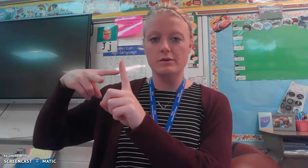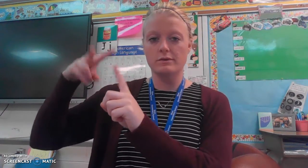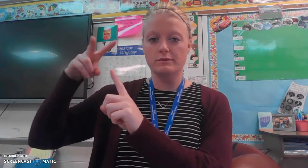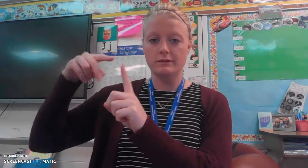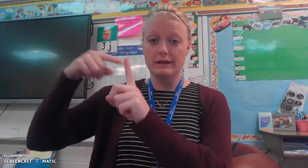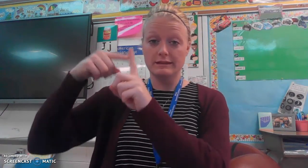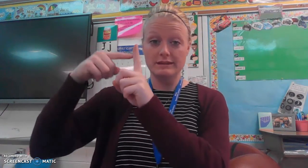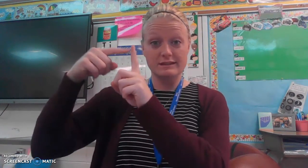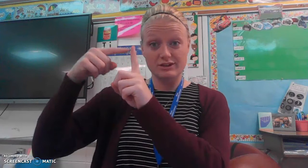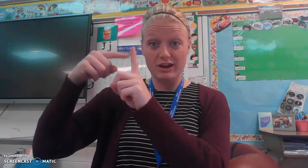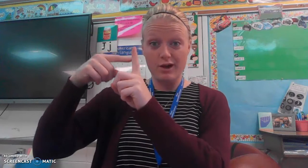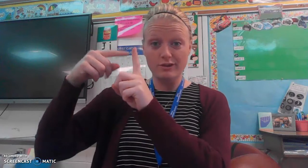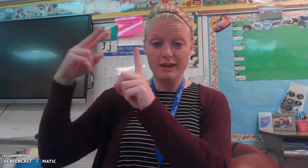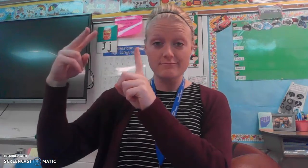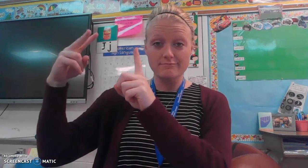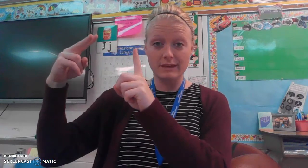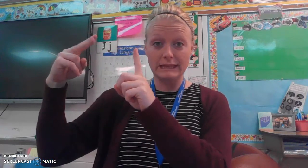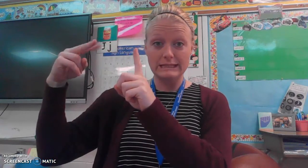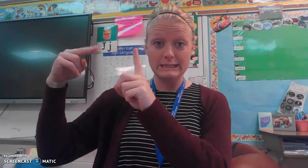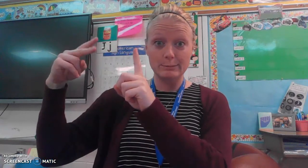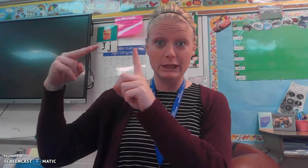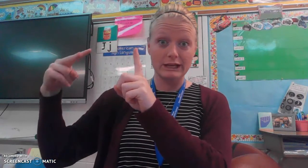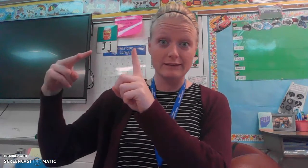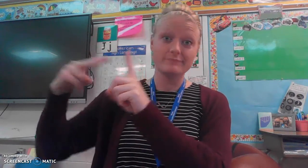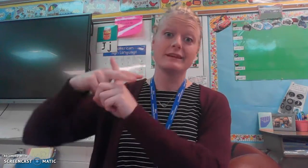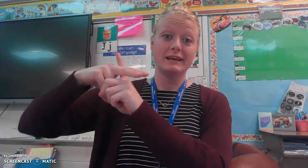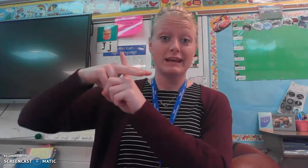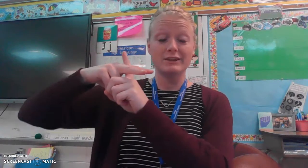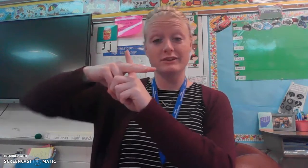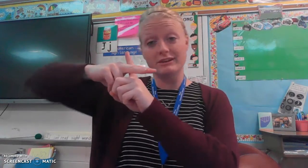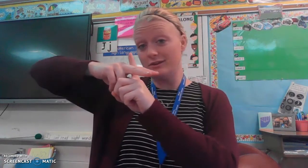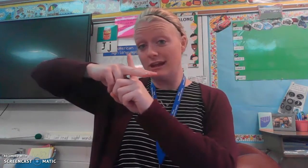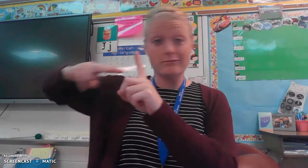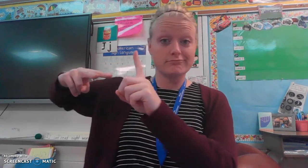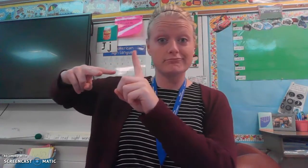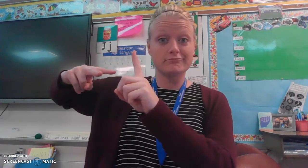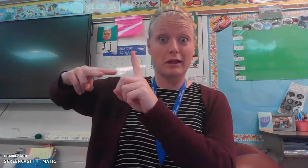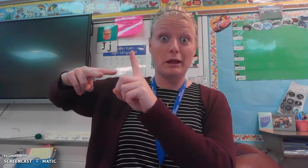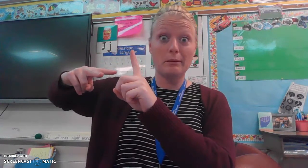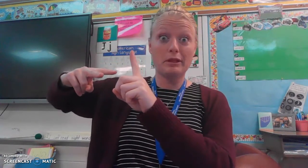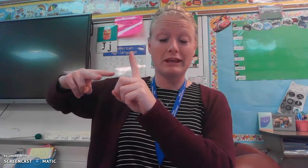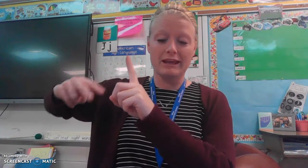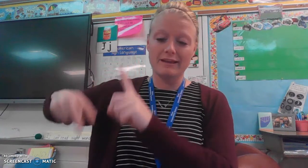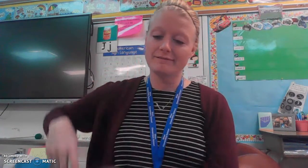So this is your outlet and this is the plug-in, and you're literally unplugging it.